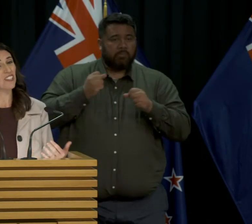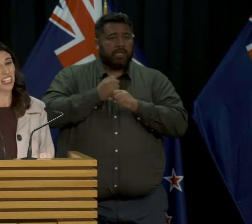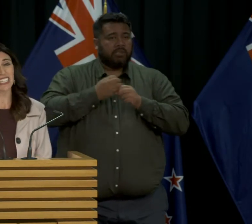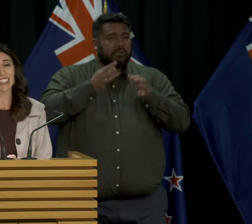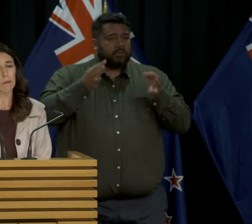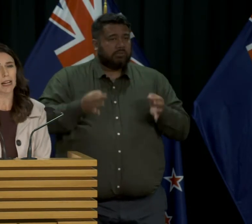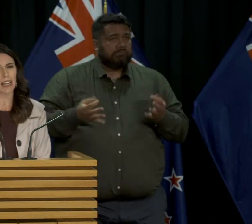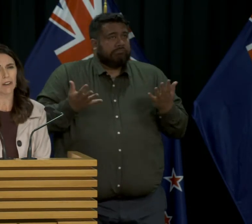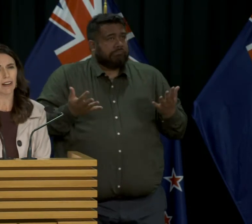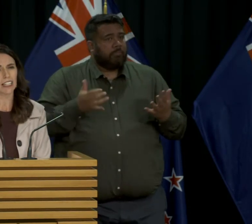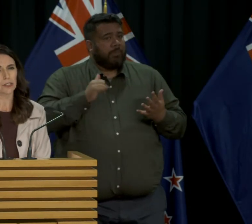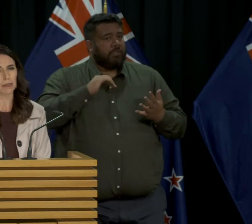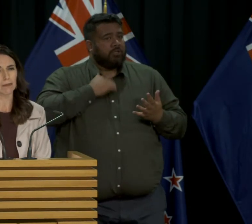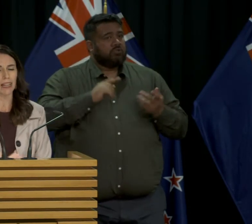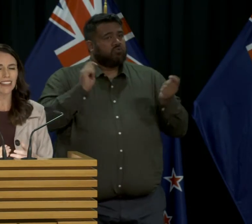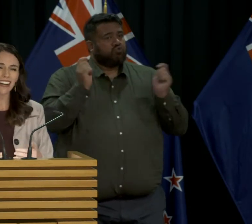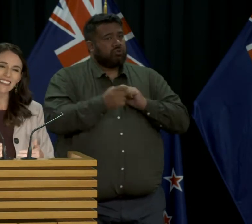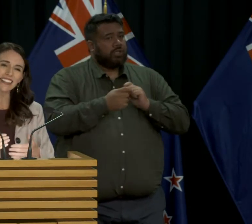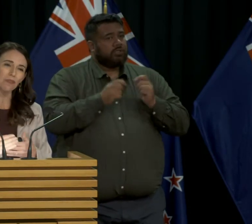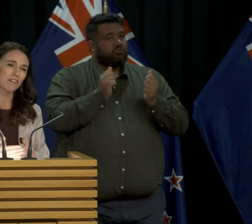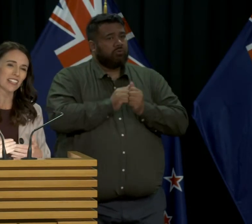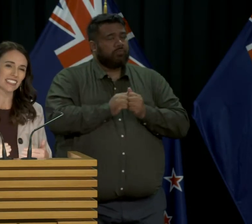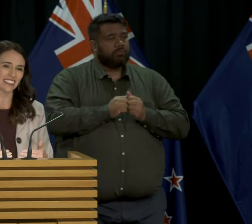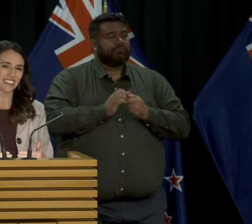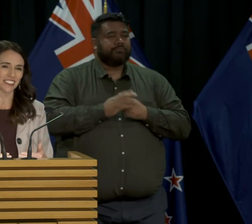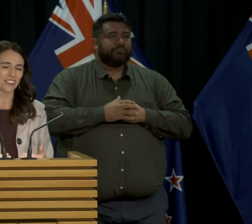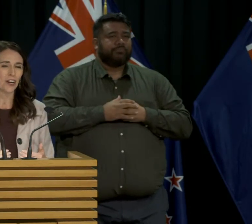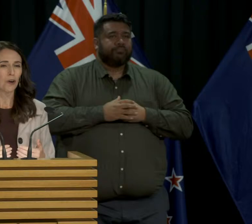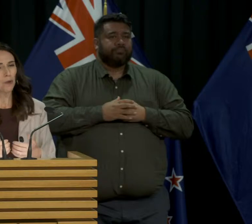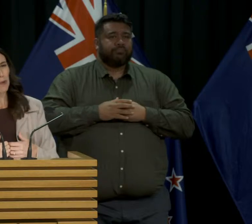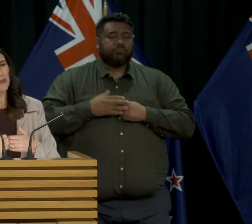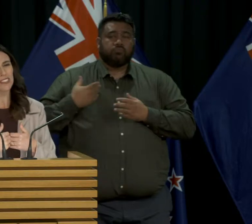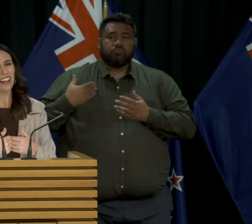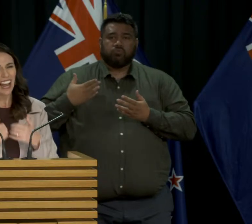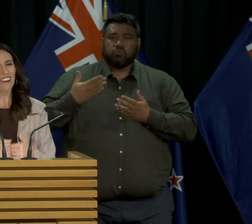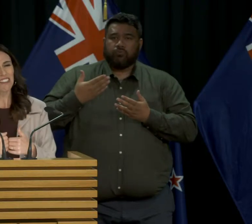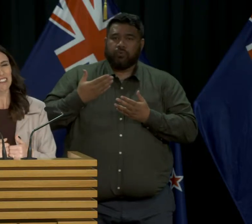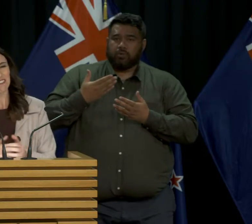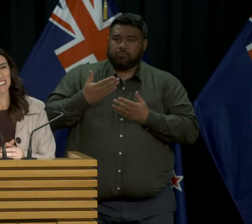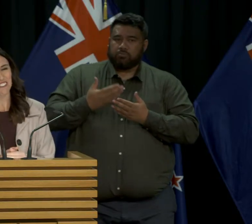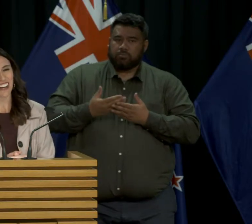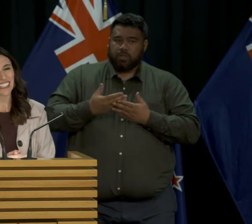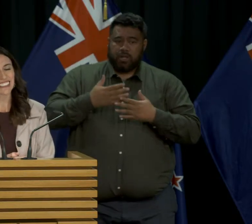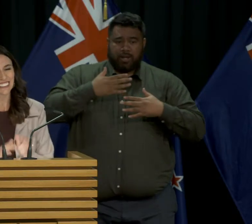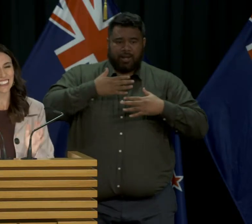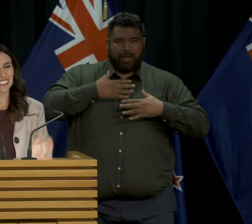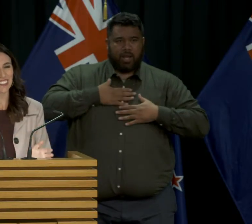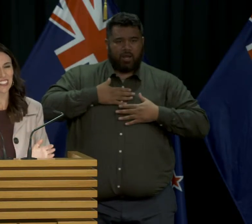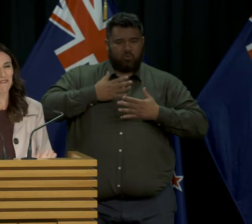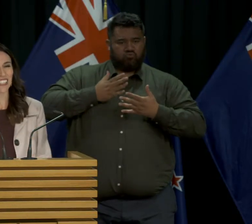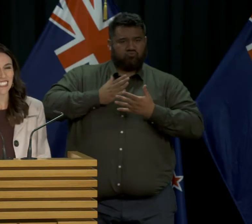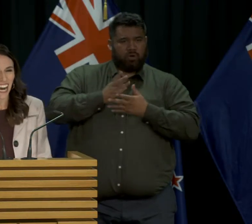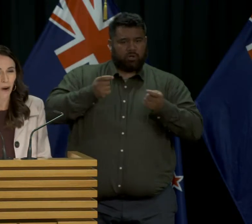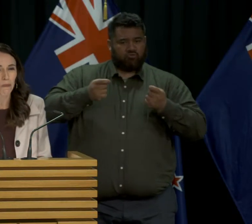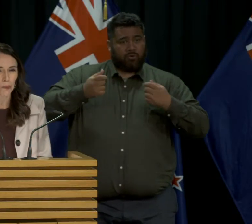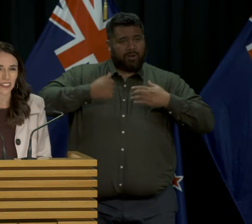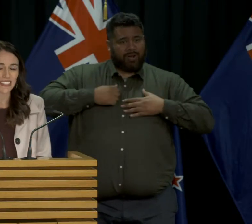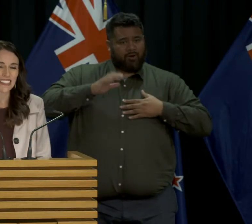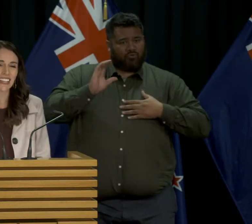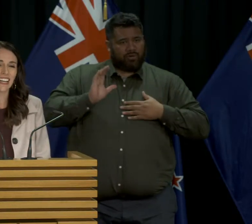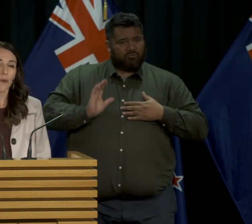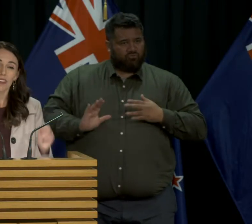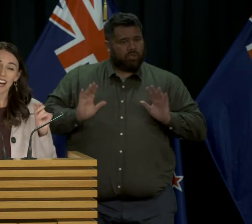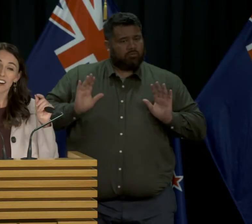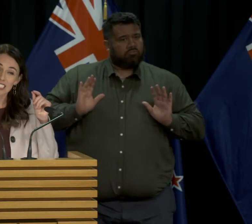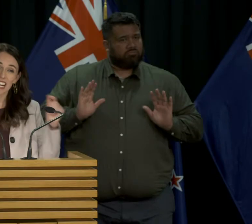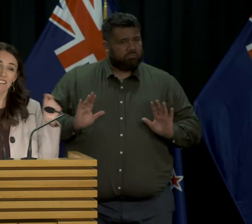need to change anything about our arrangement. But nothing that we've entered into removes our sovereign right to continue to manage our